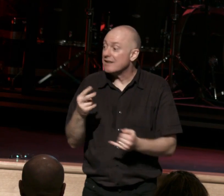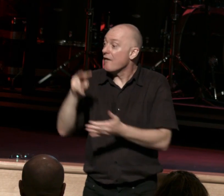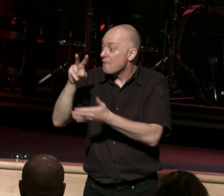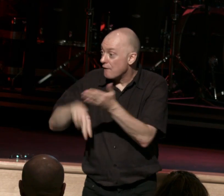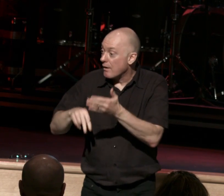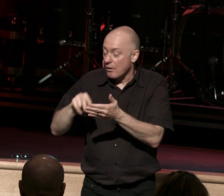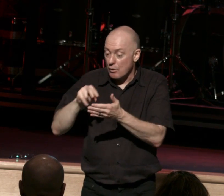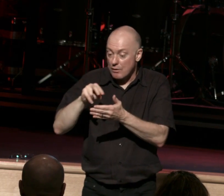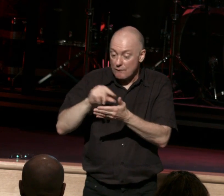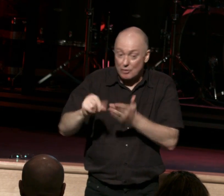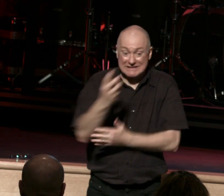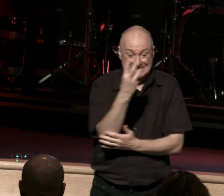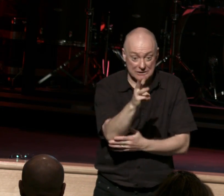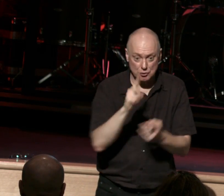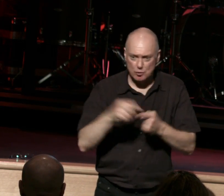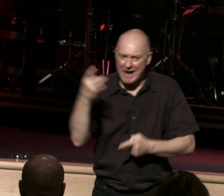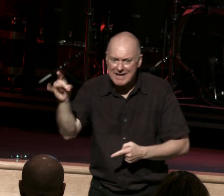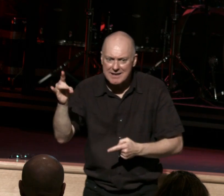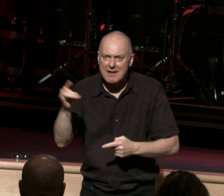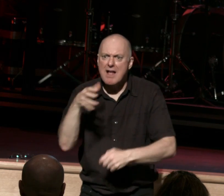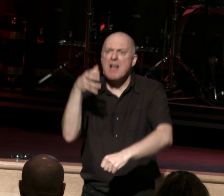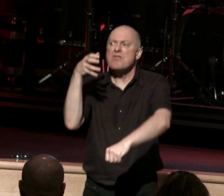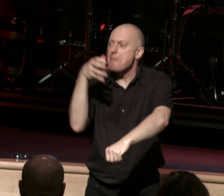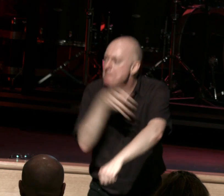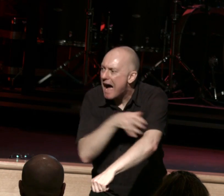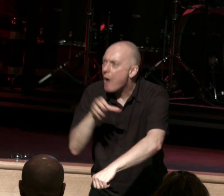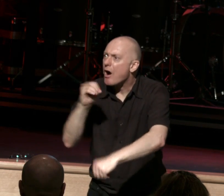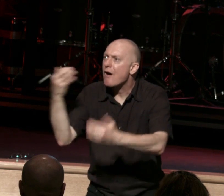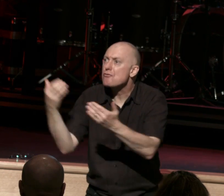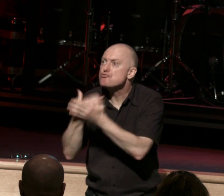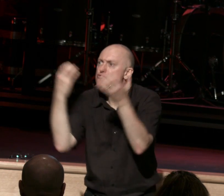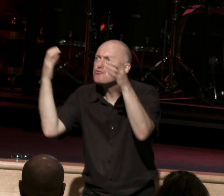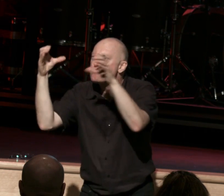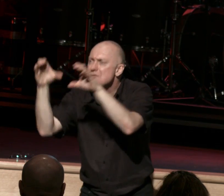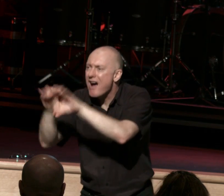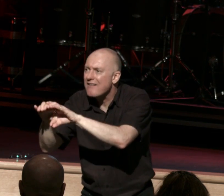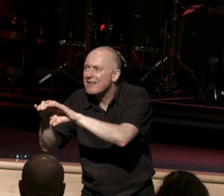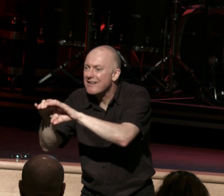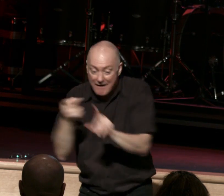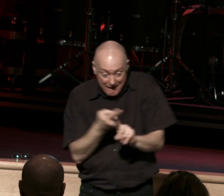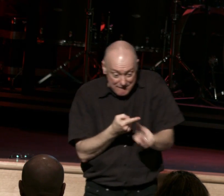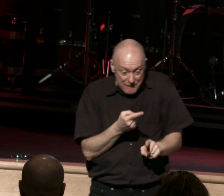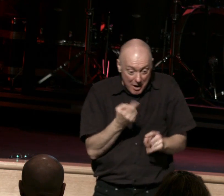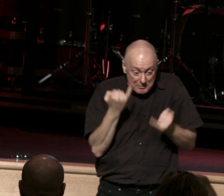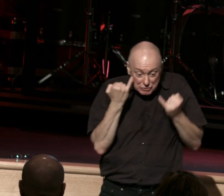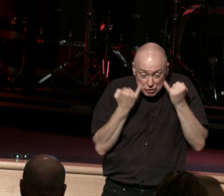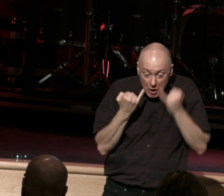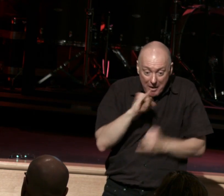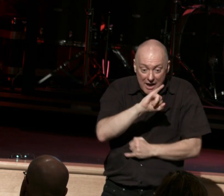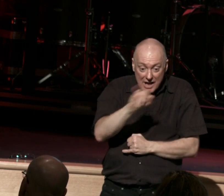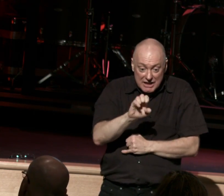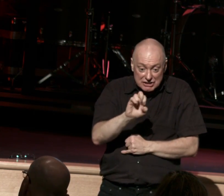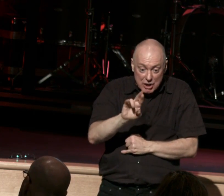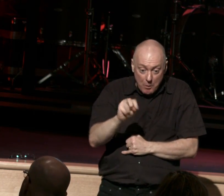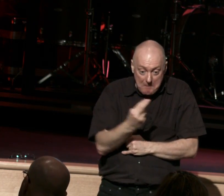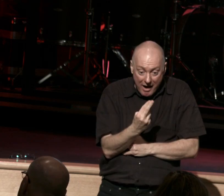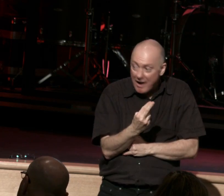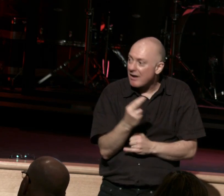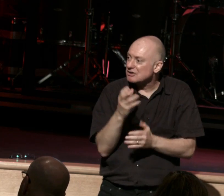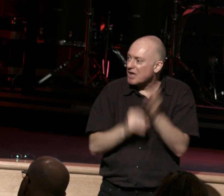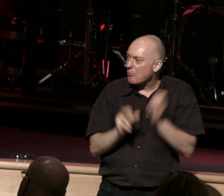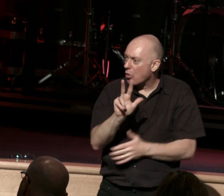verses 16 to 18, we see the power of the new covenant from Jeremiah, or God's prophecy